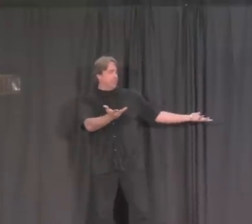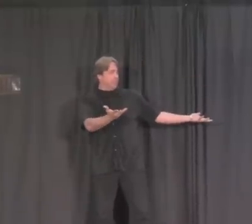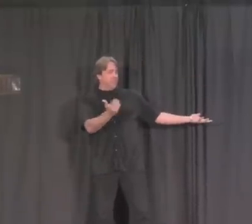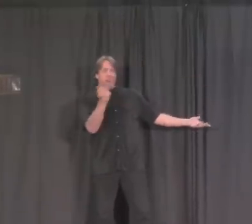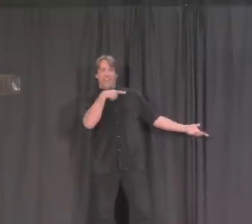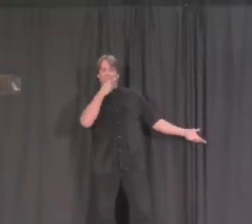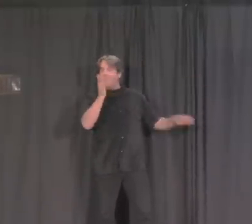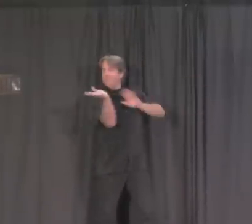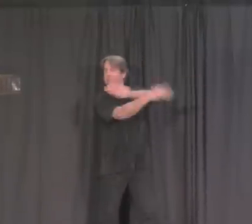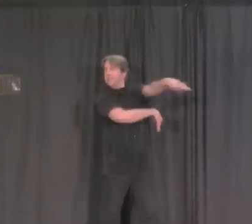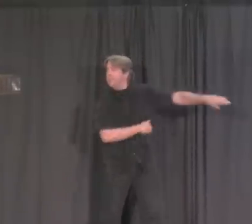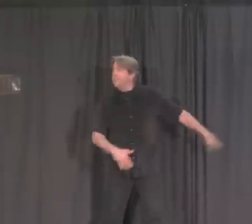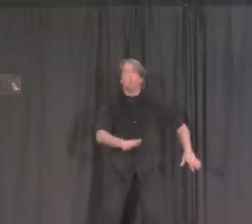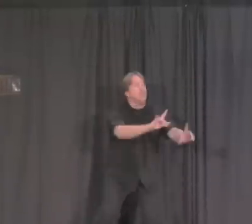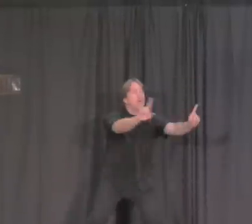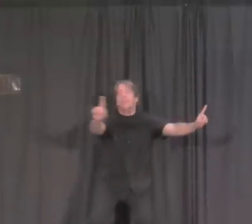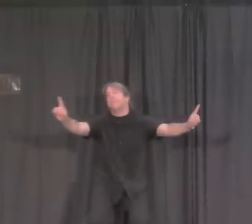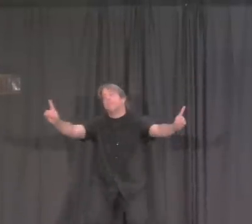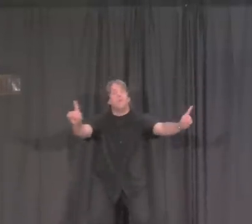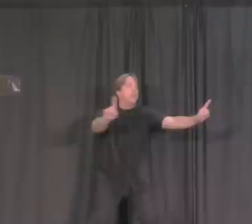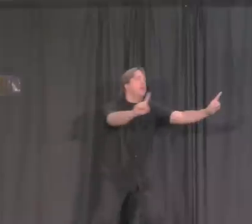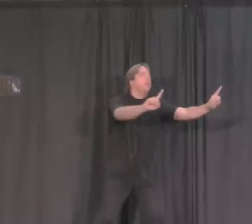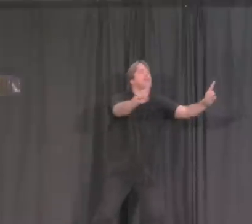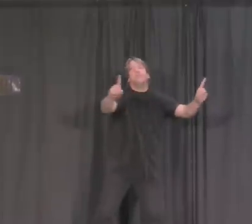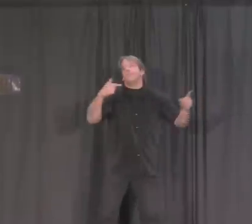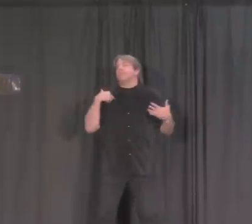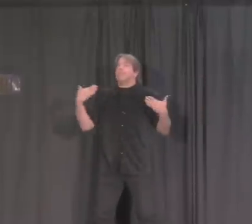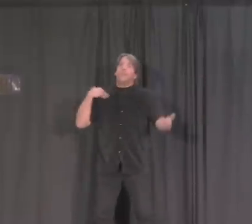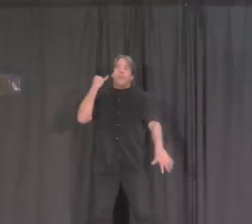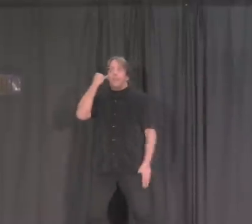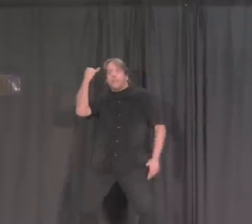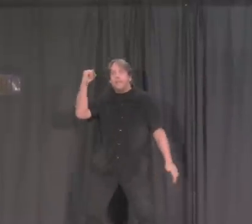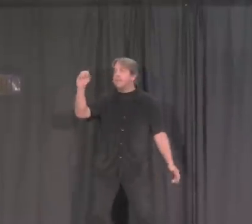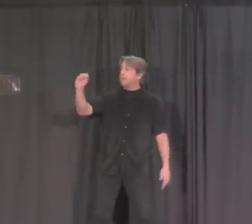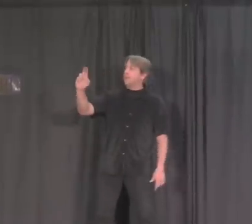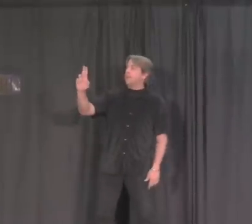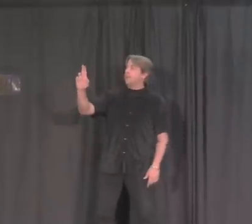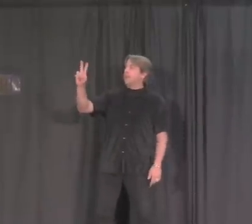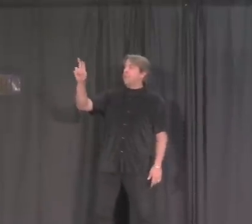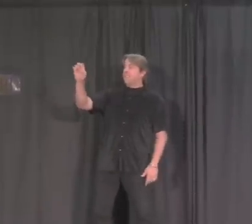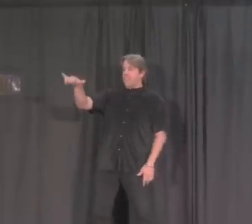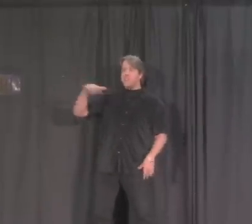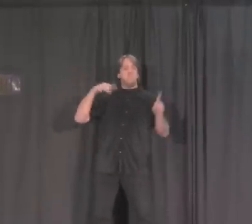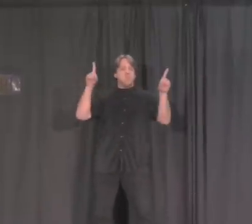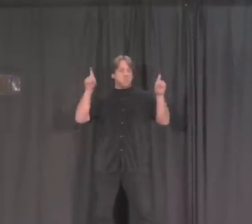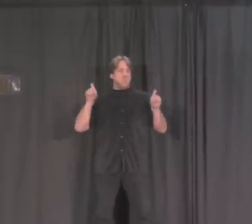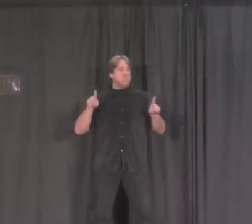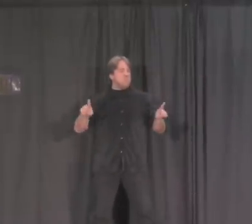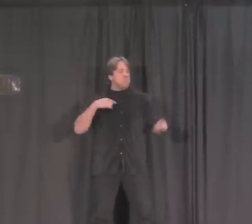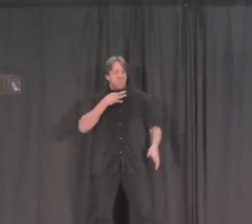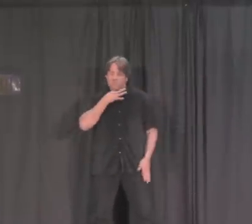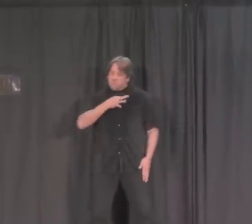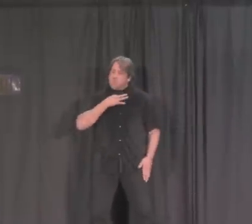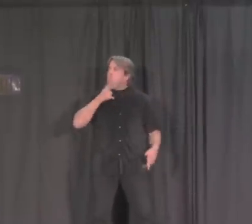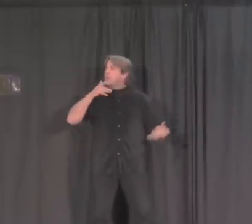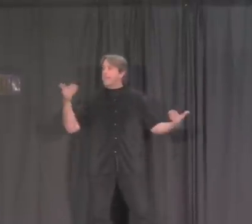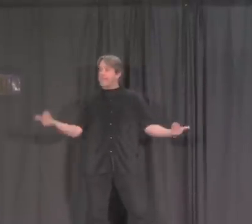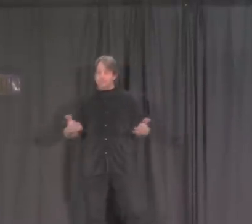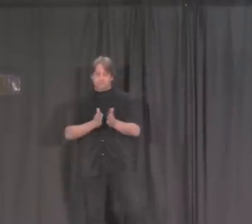are lazy. You're not even signing. You're people on the right. Okay, all right. Better do the survey. Let's go